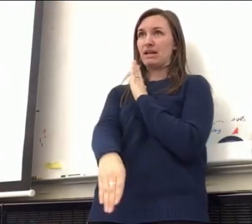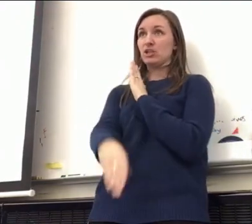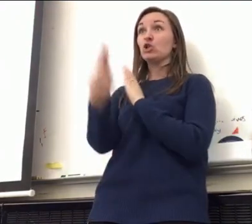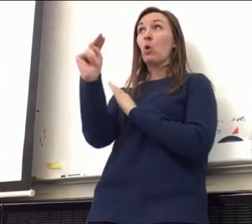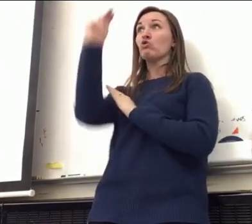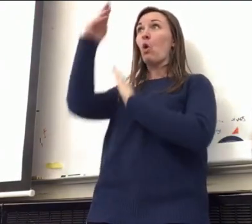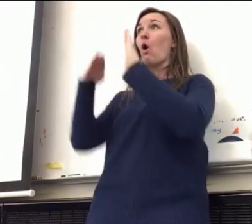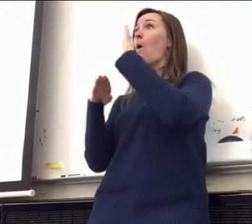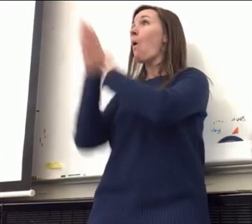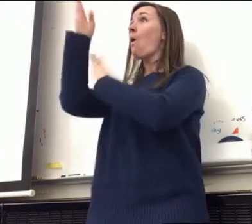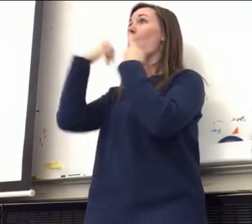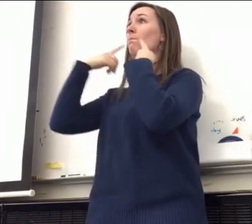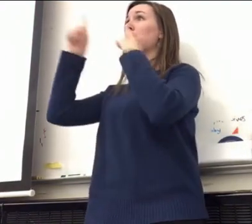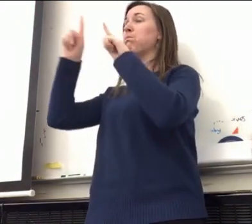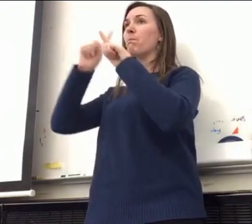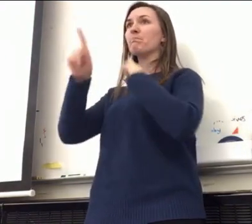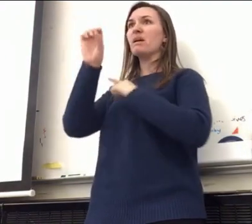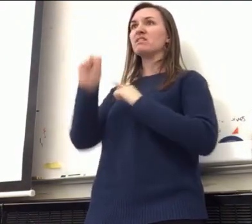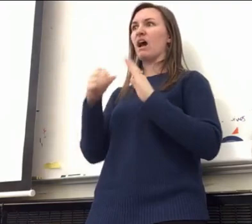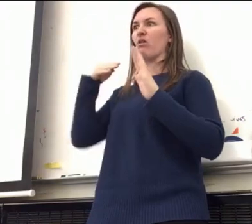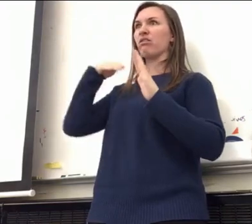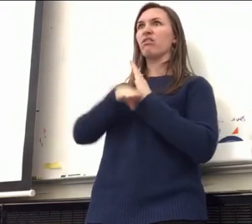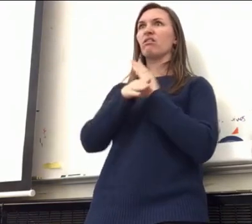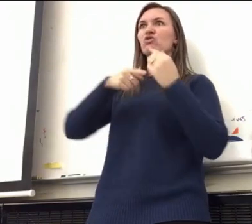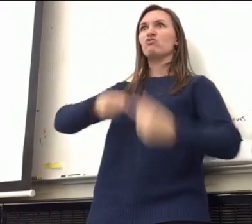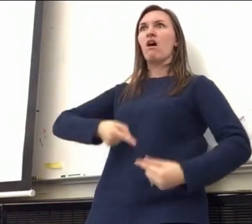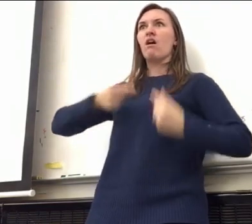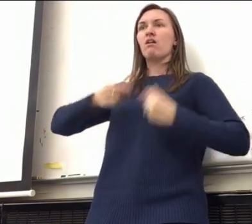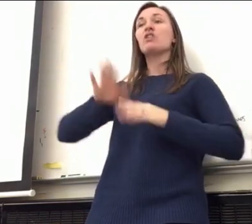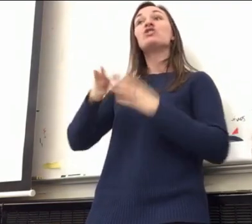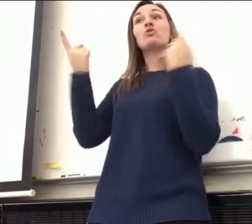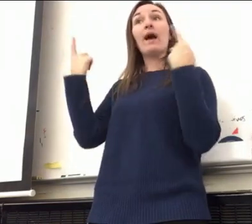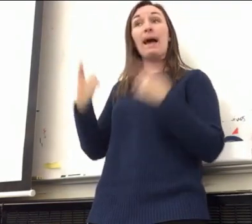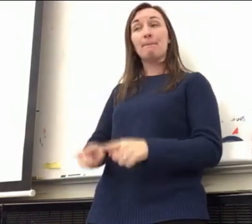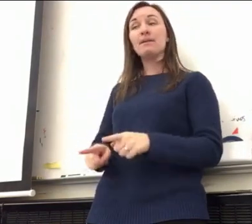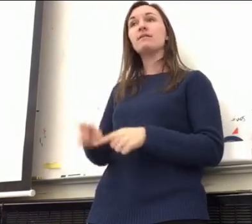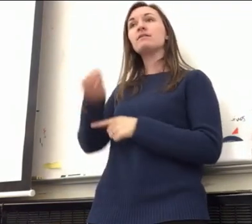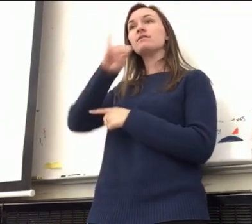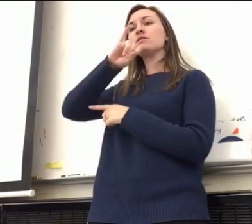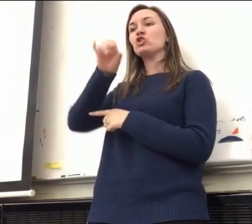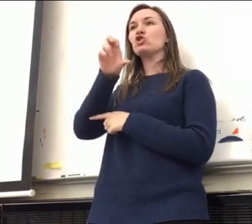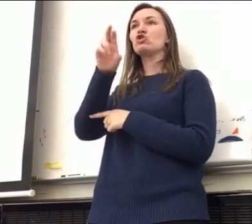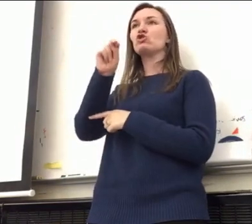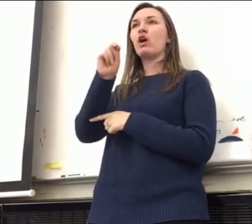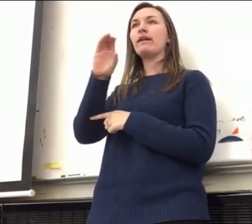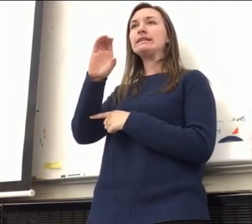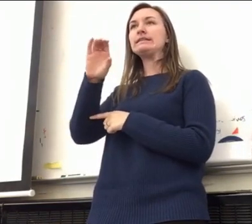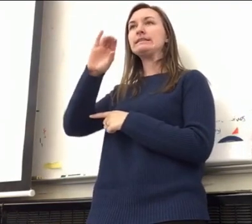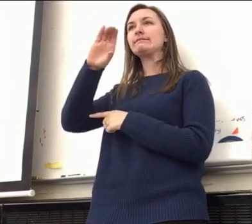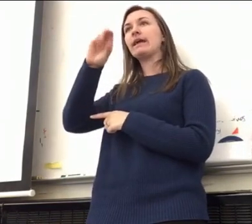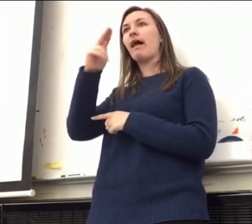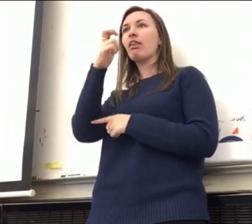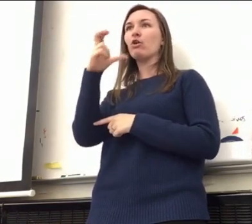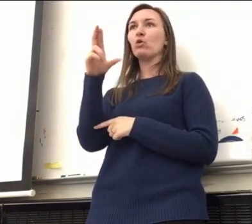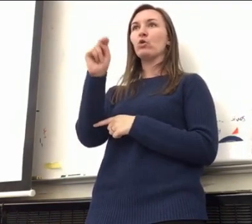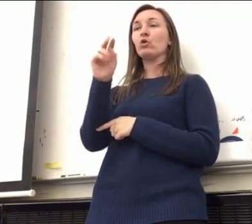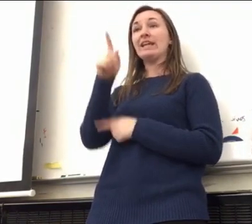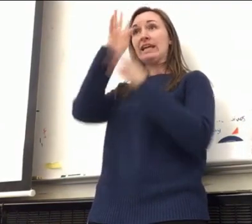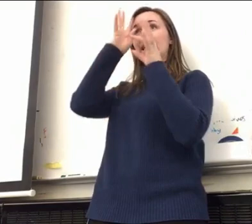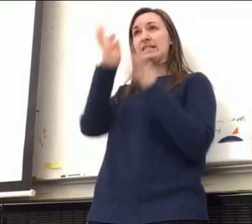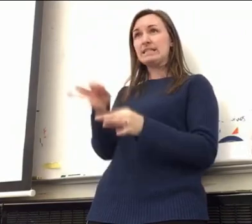skyrockets, the Southern economy plummets. So what's going to happen? John C. Calhoun decides on this thing